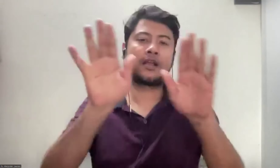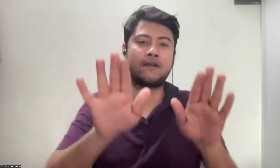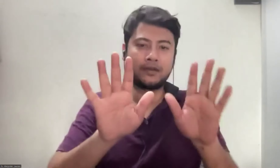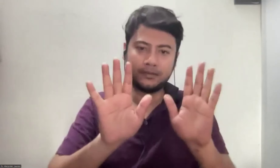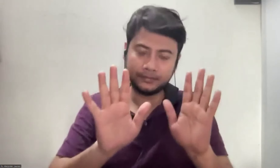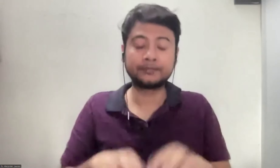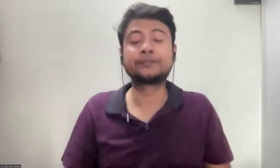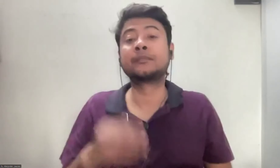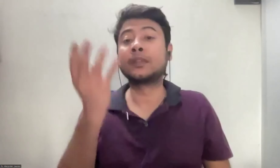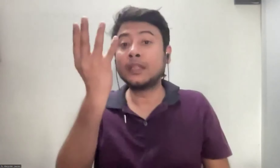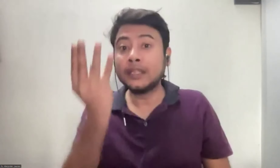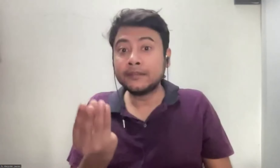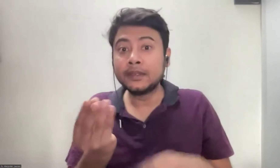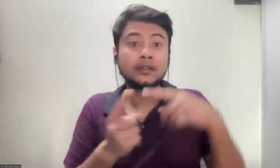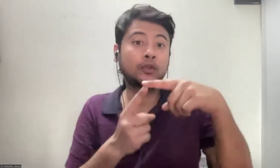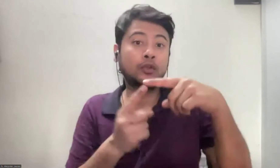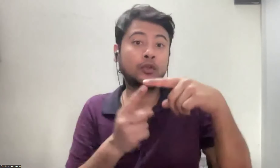Okay.